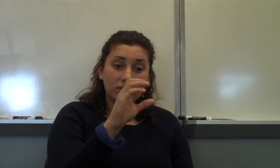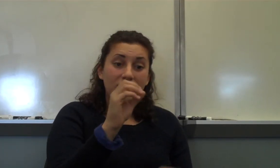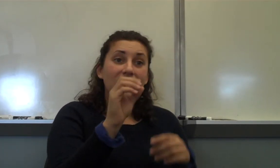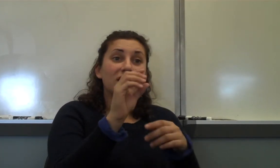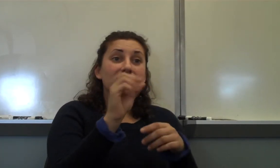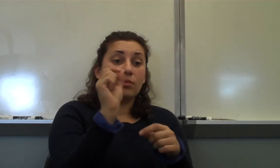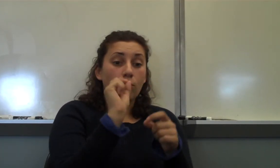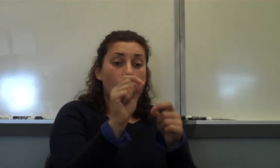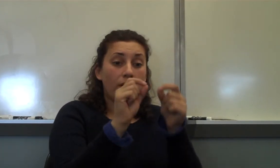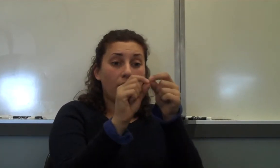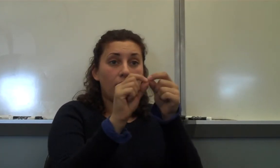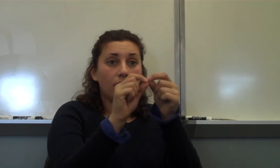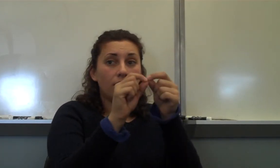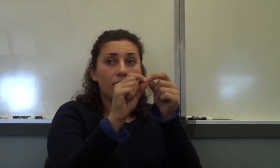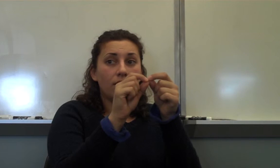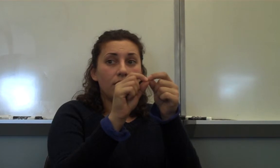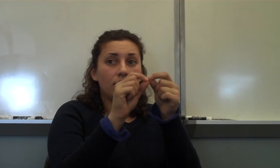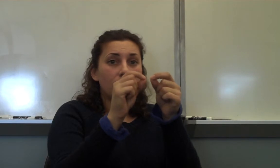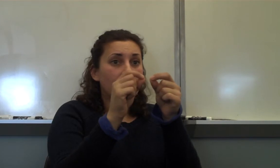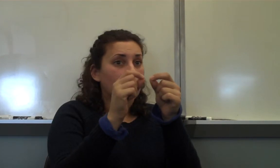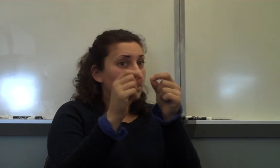point. Well, it's got